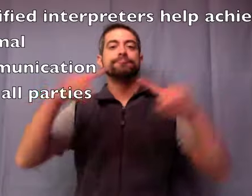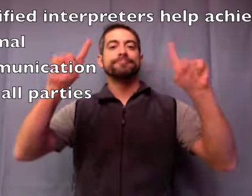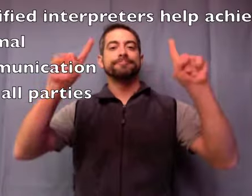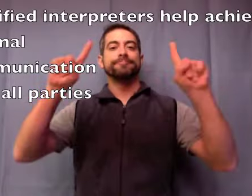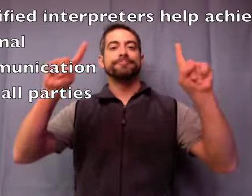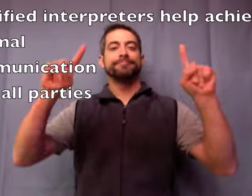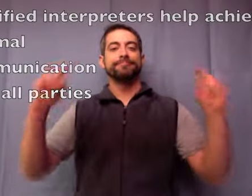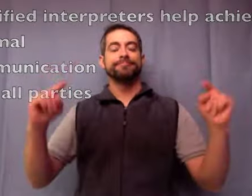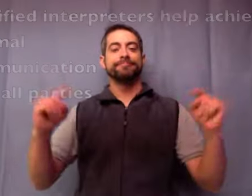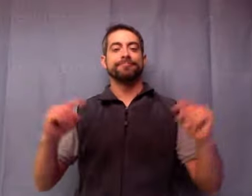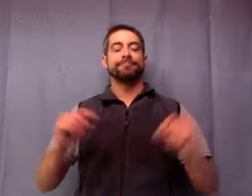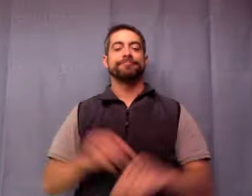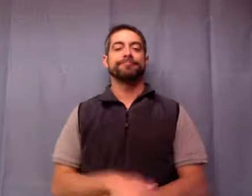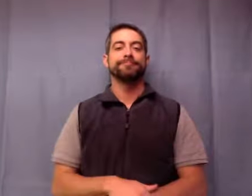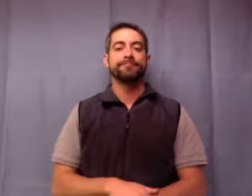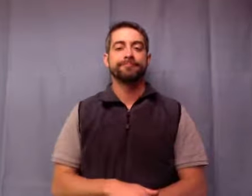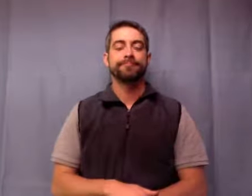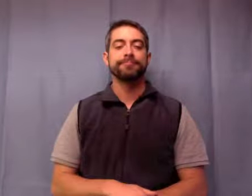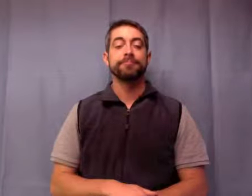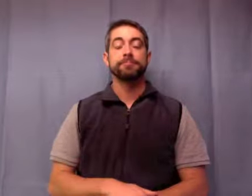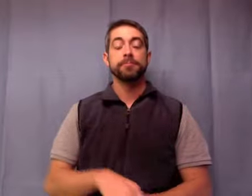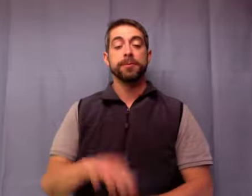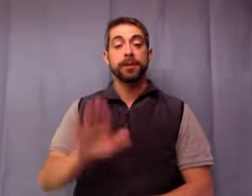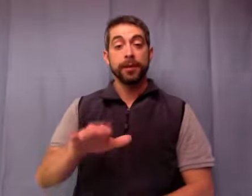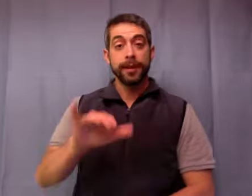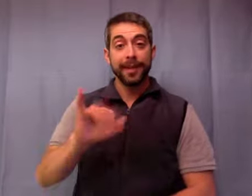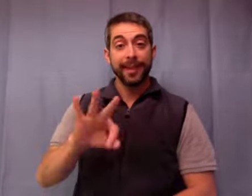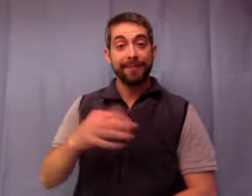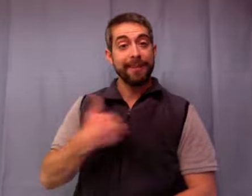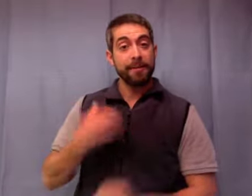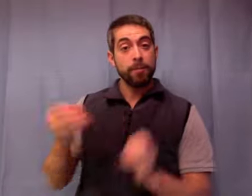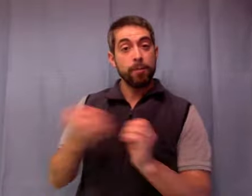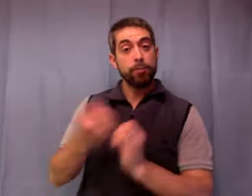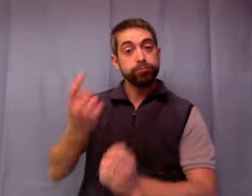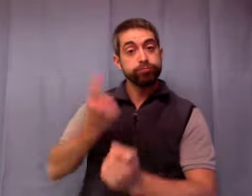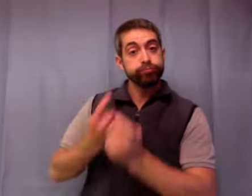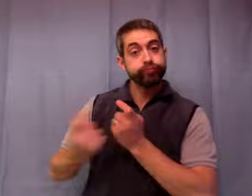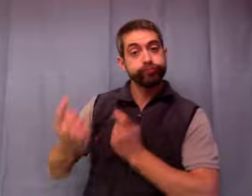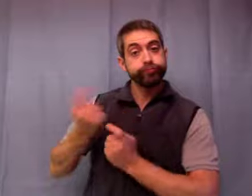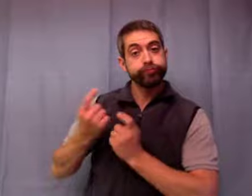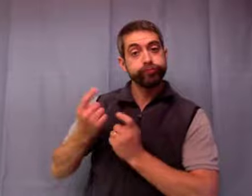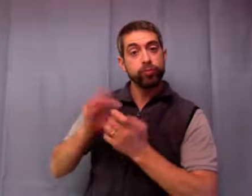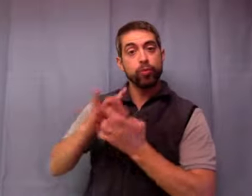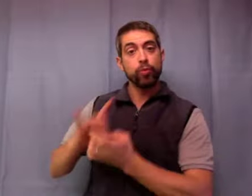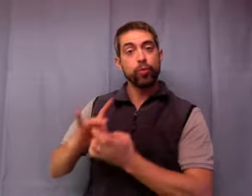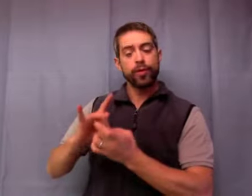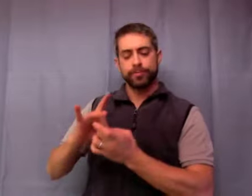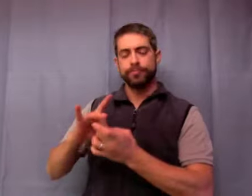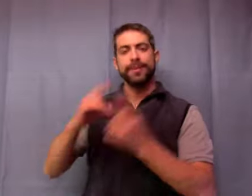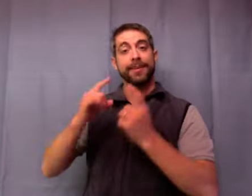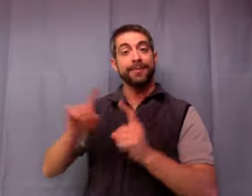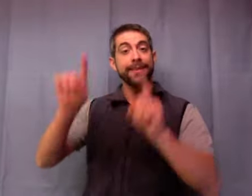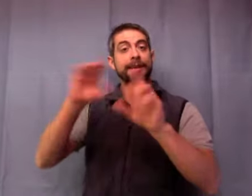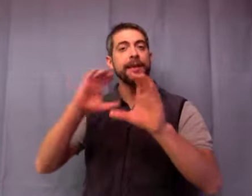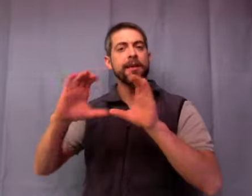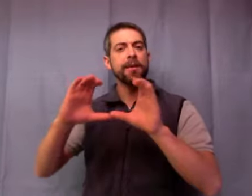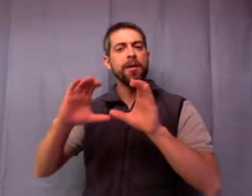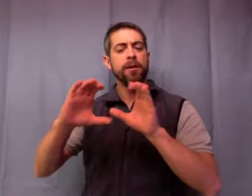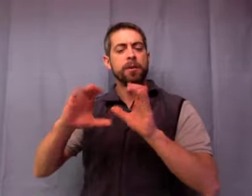If you have more questions about effective communication and what it entails, as well as